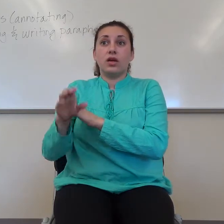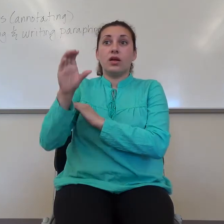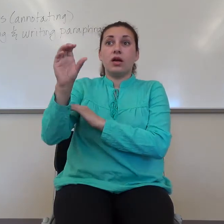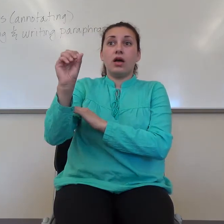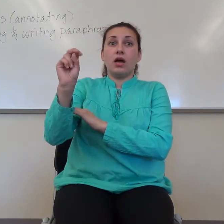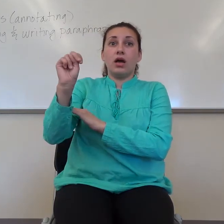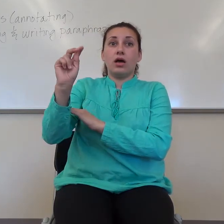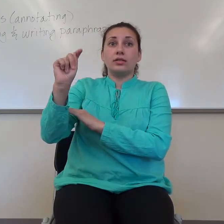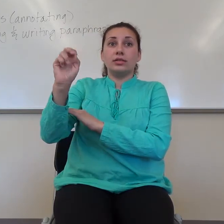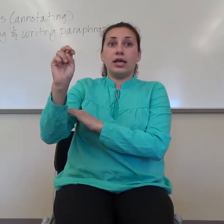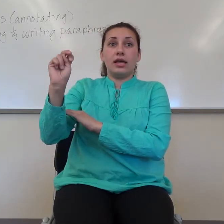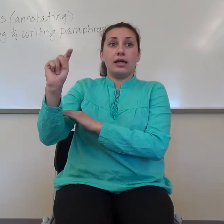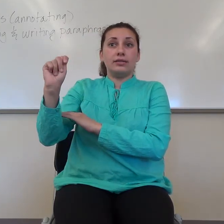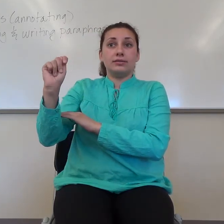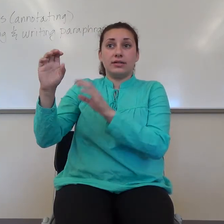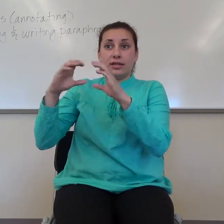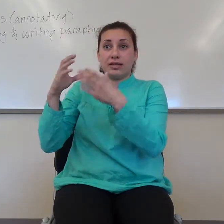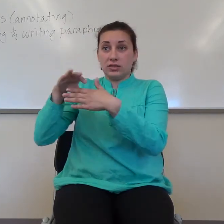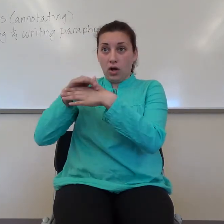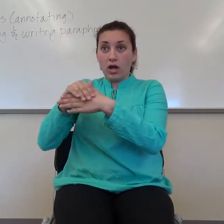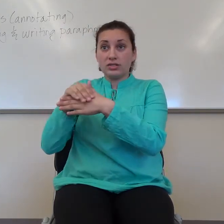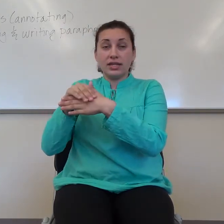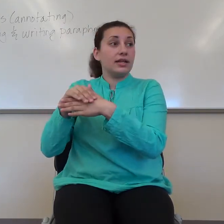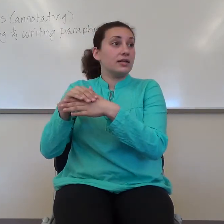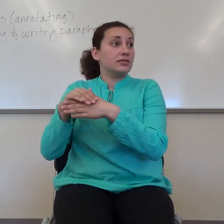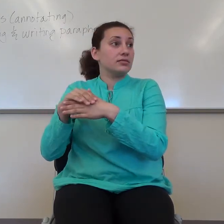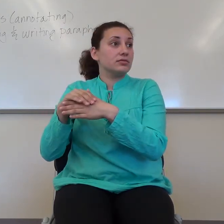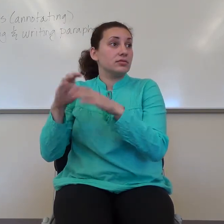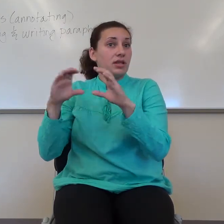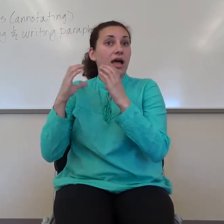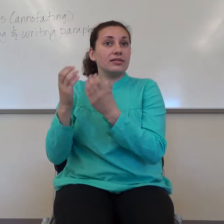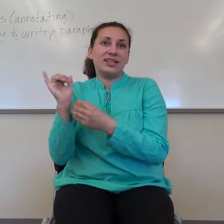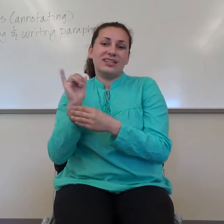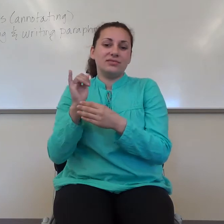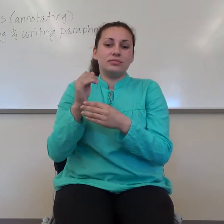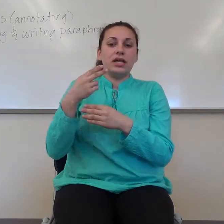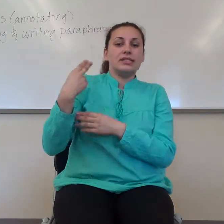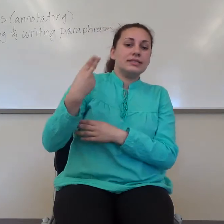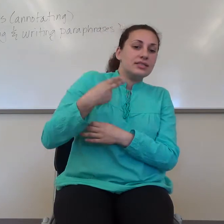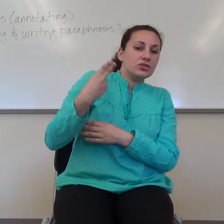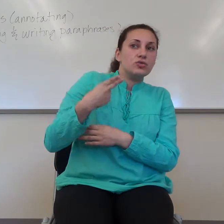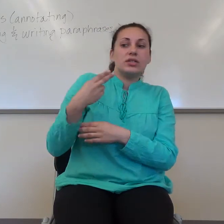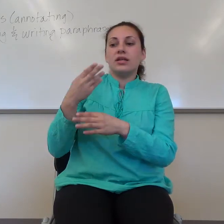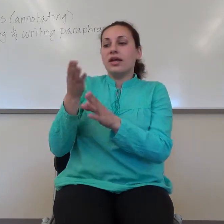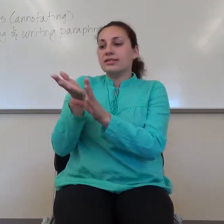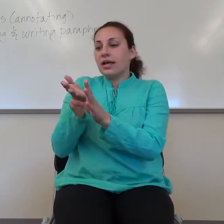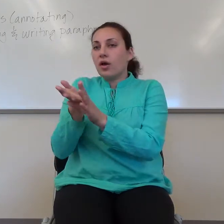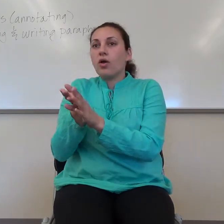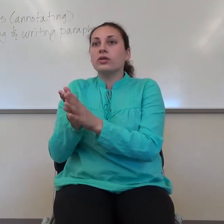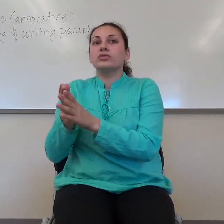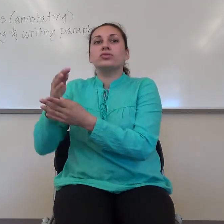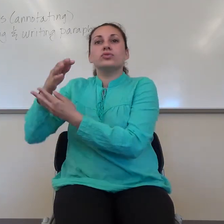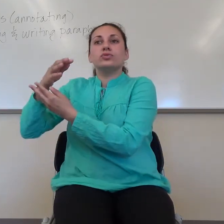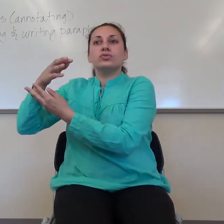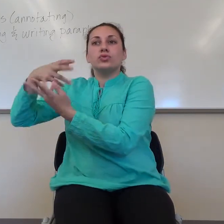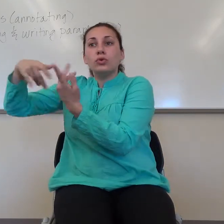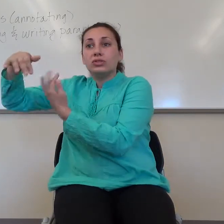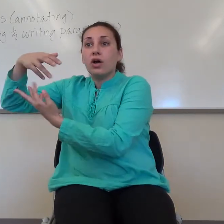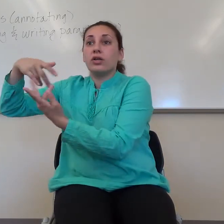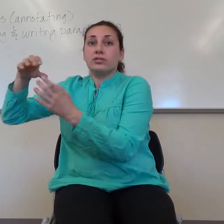class, that's your psychology class, your history class, your sociology class. There,